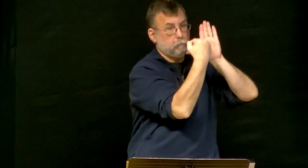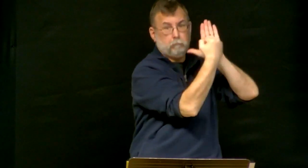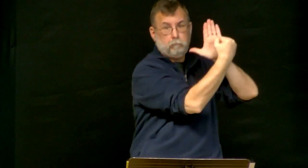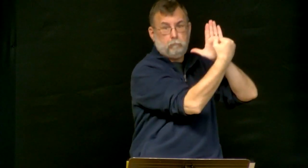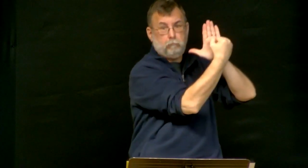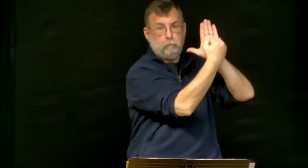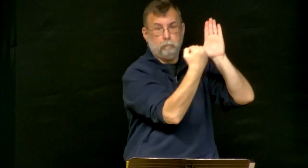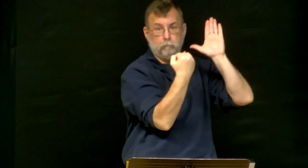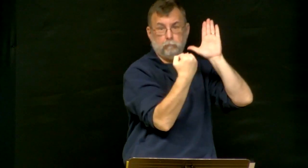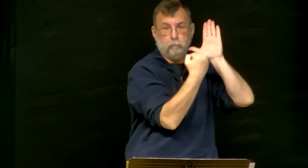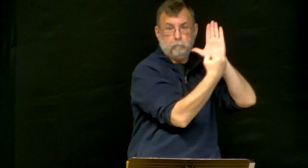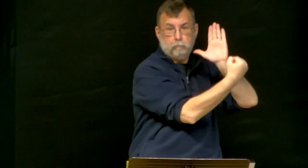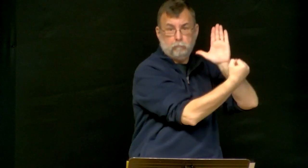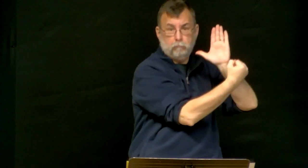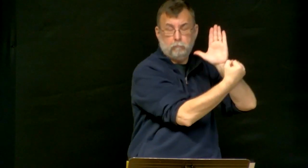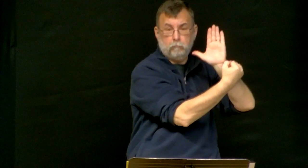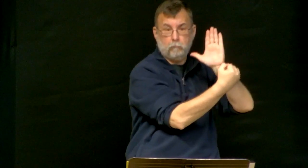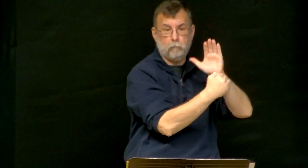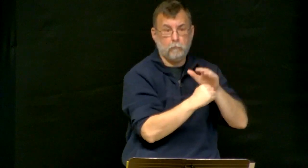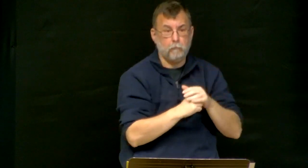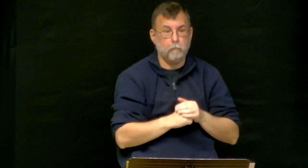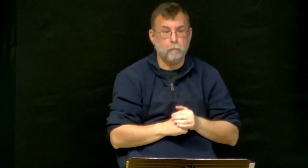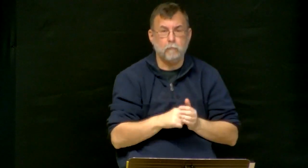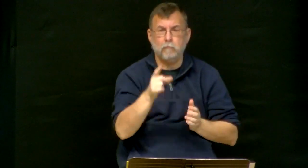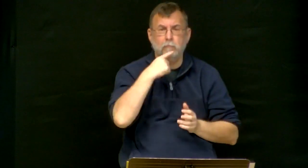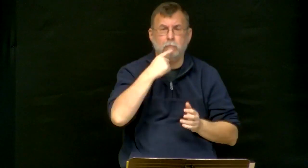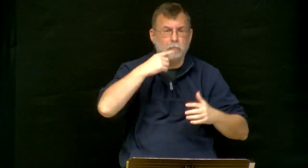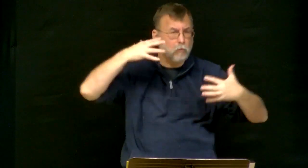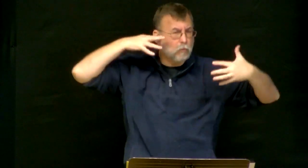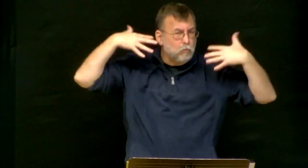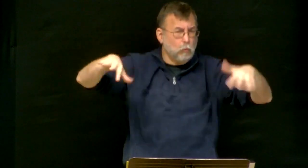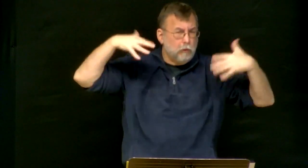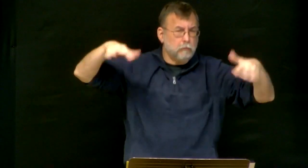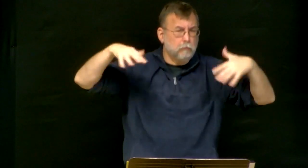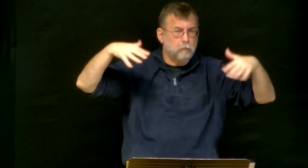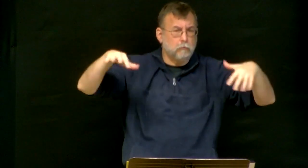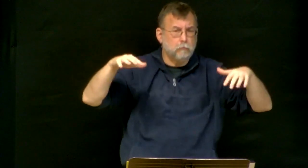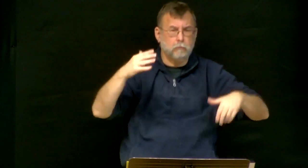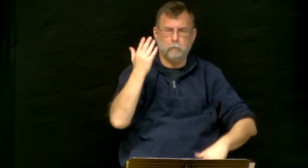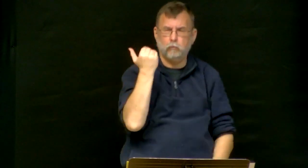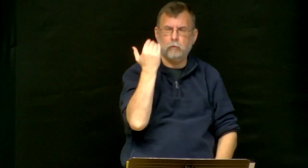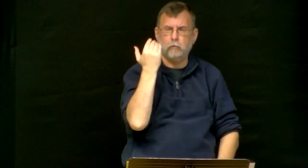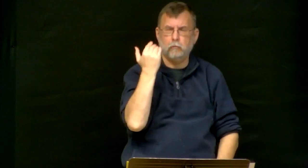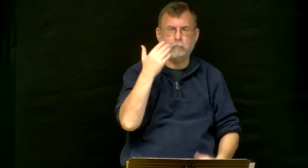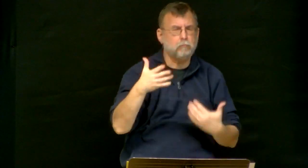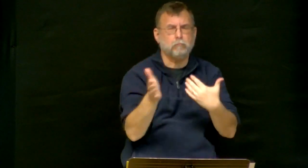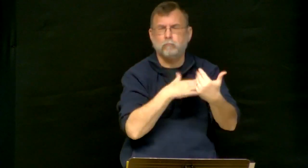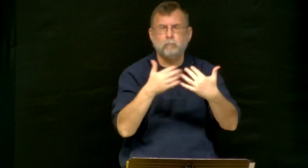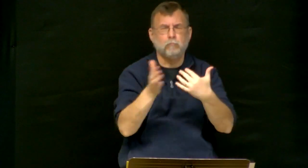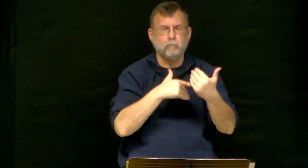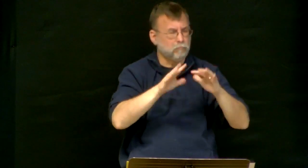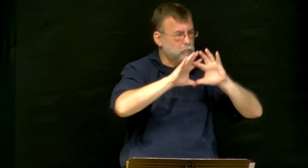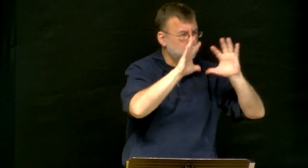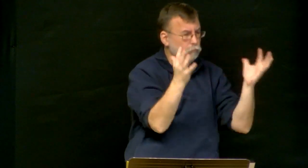Now you can see two items that are underlined. The noise. Why would I underline